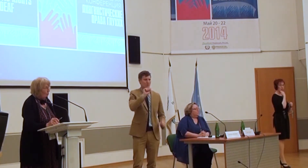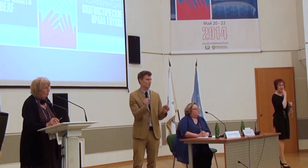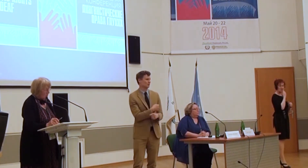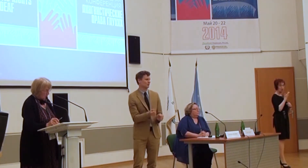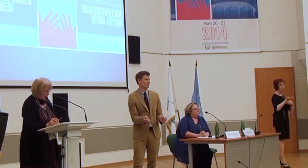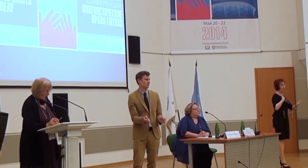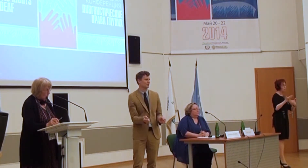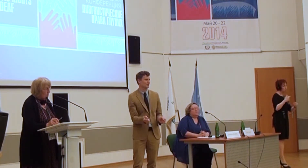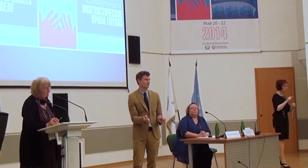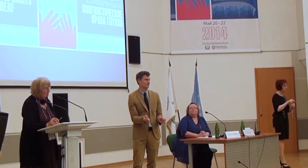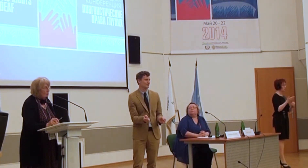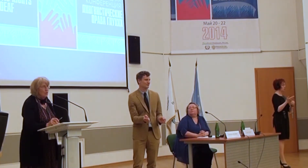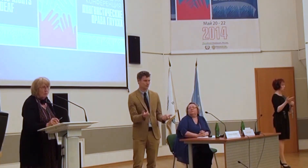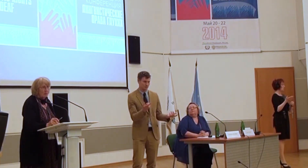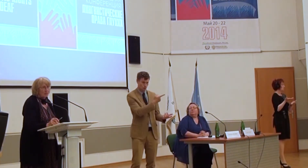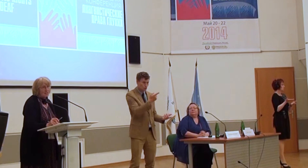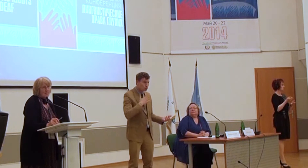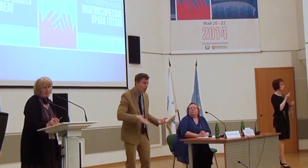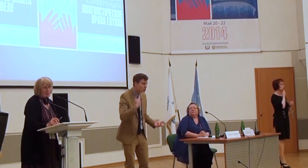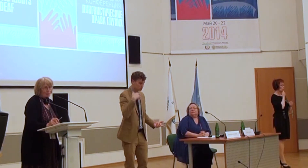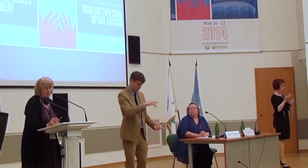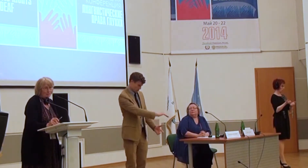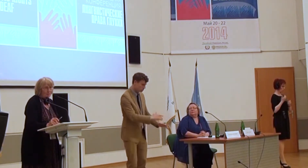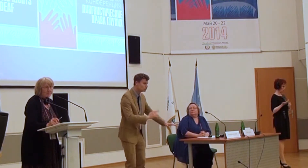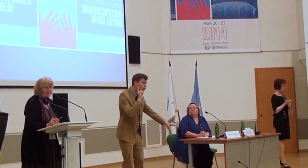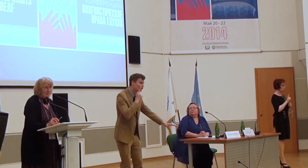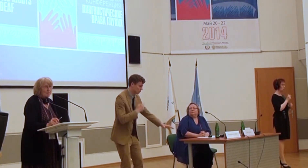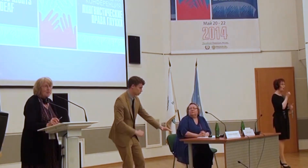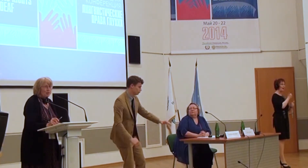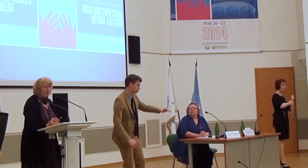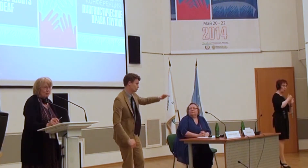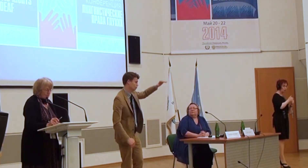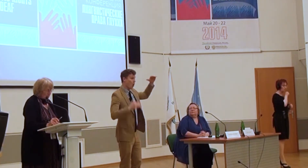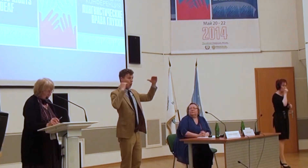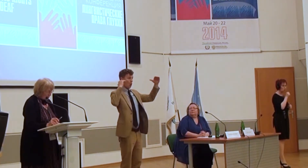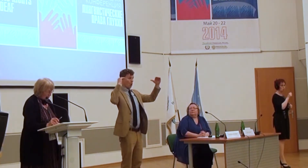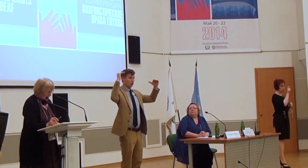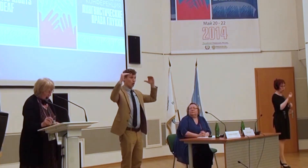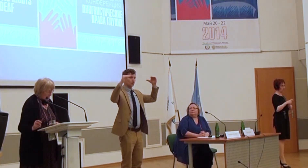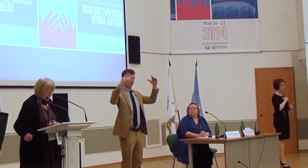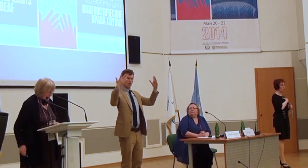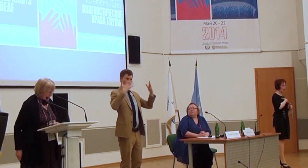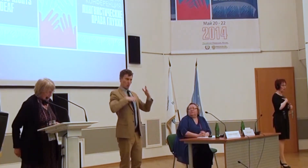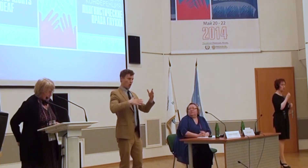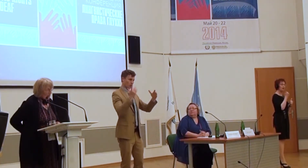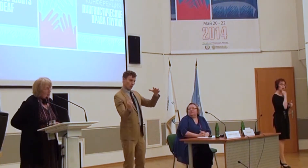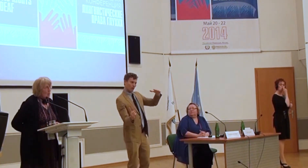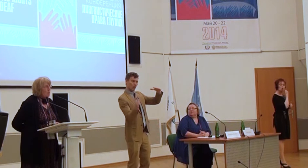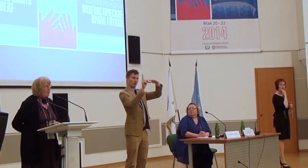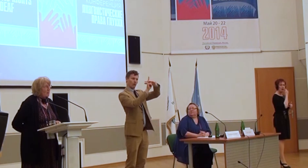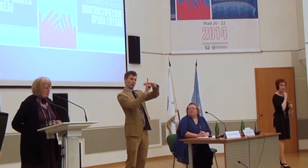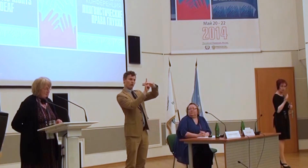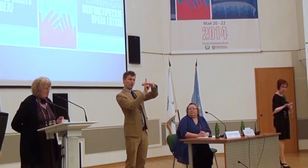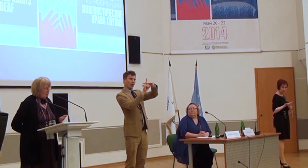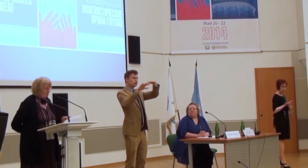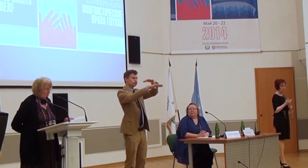and conform as an adult, good speech is essential. Pretty strong views, I think, for the 1960s. And it will